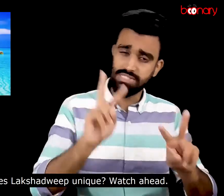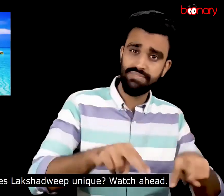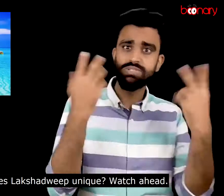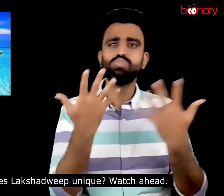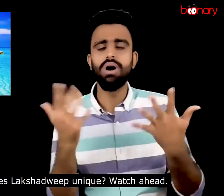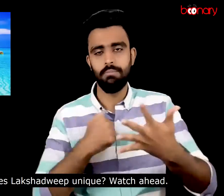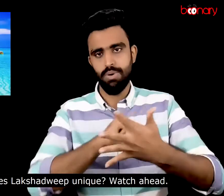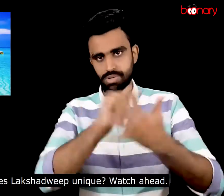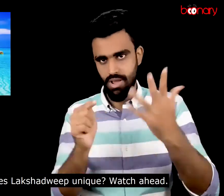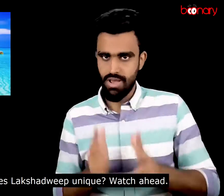Watch ahead!